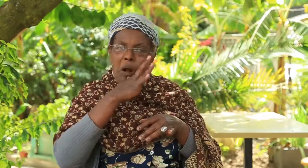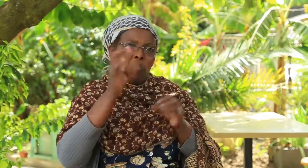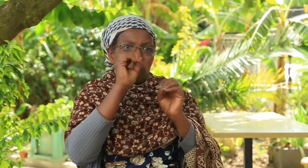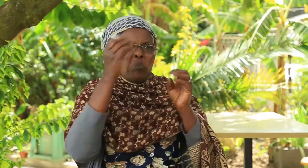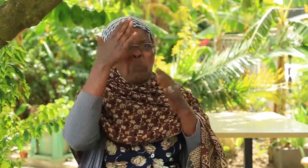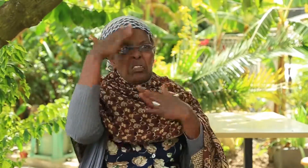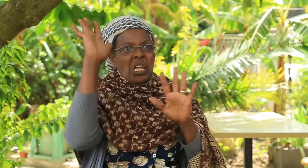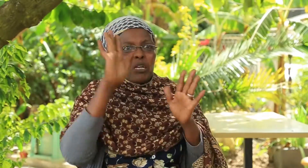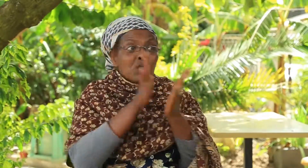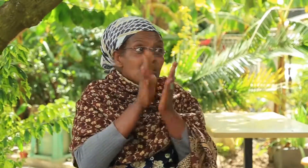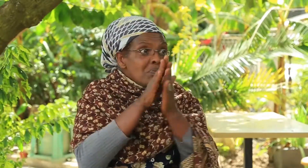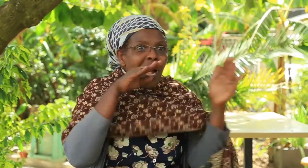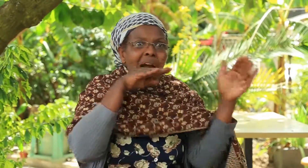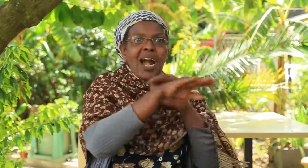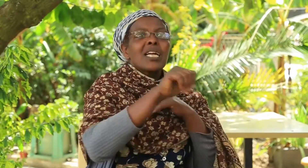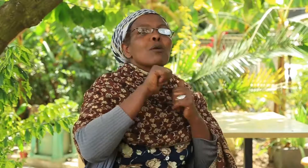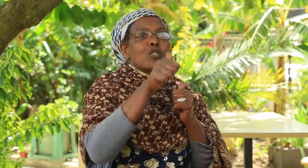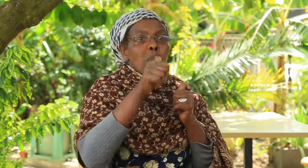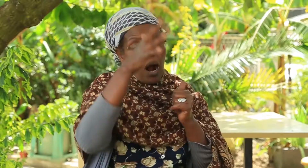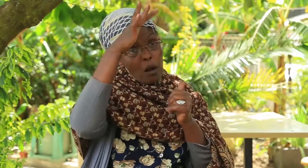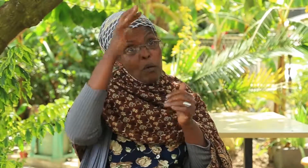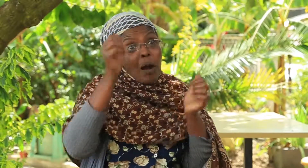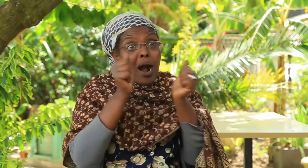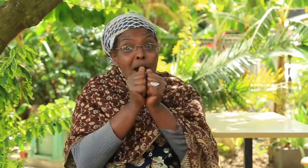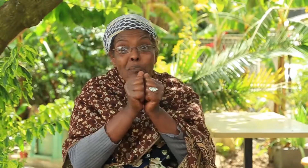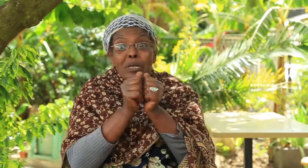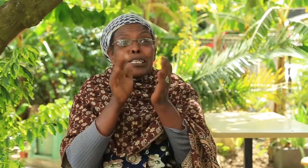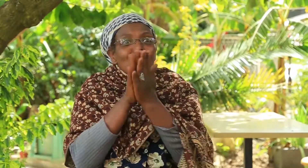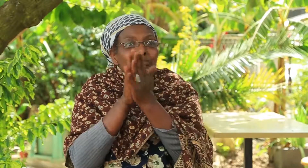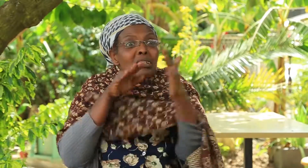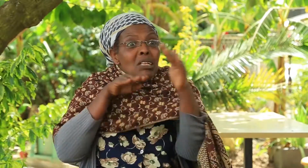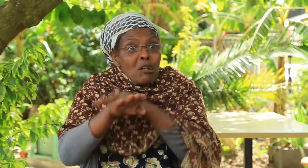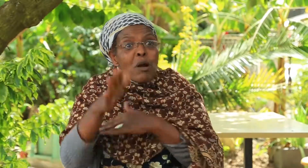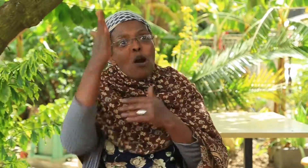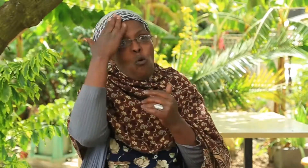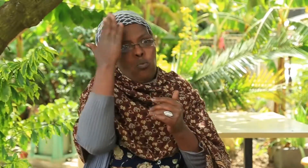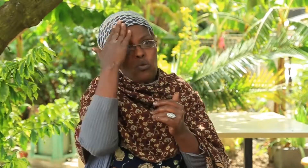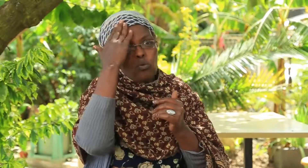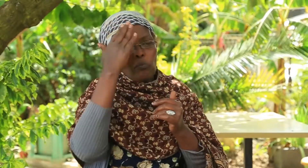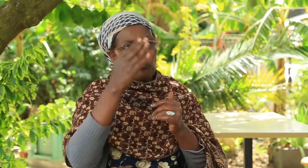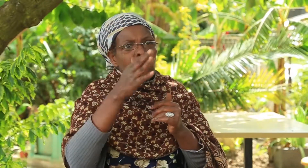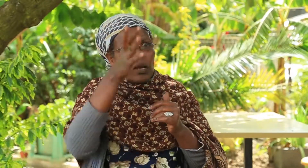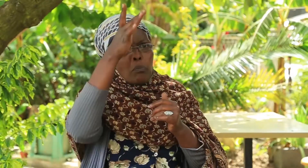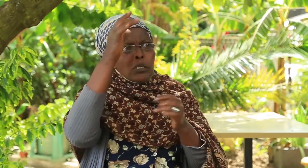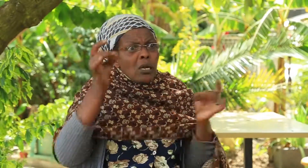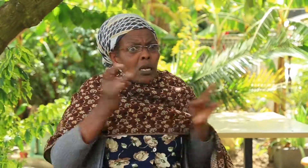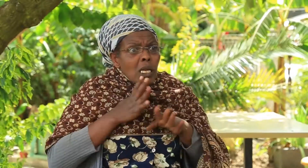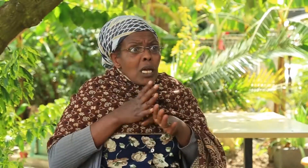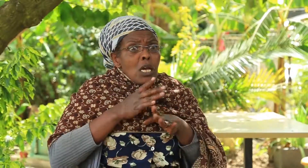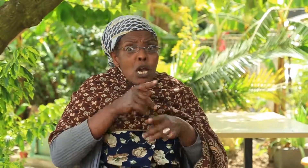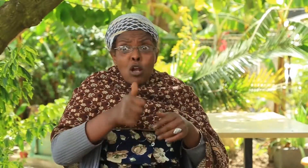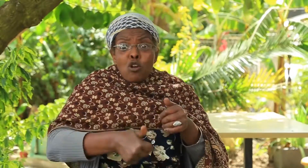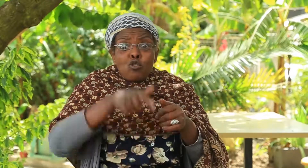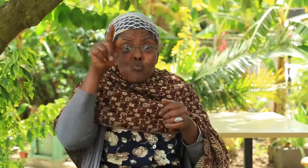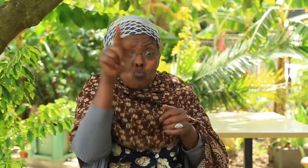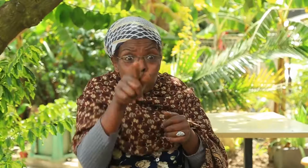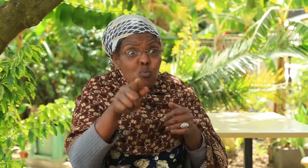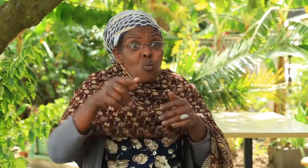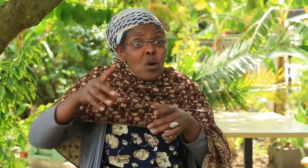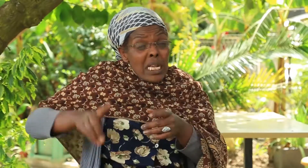shocked. My mother don't know him. But my father used to take me to school and met him a couple of times. "Is it